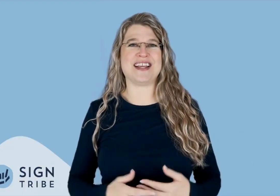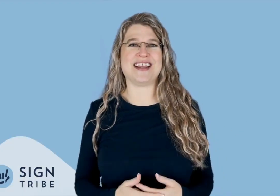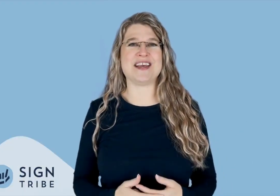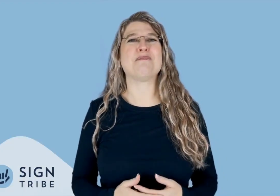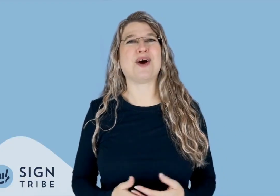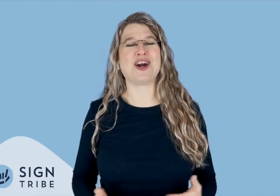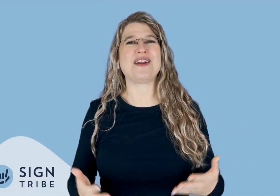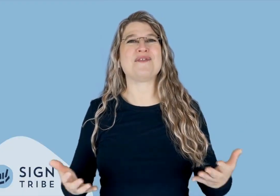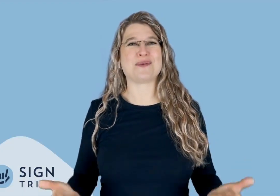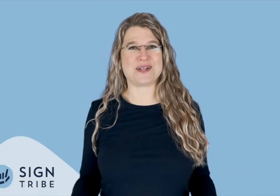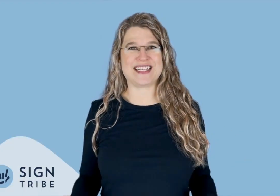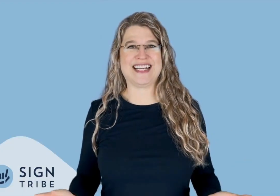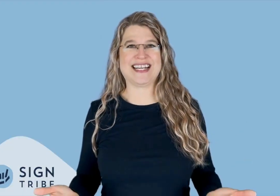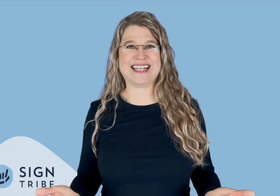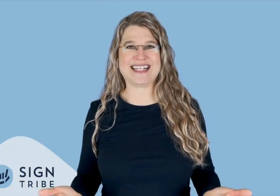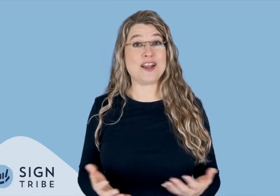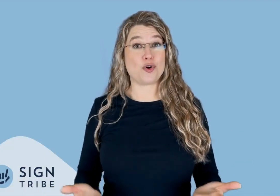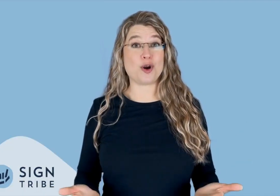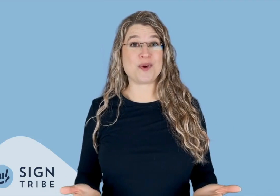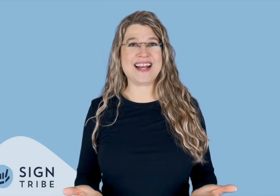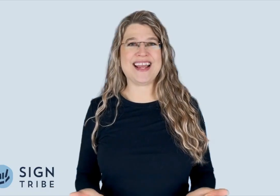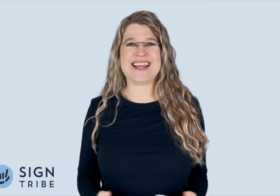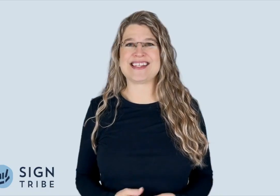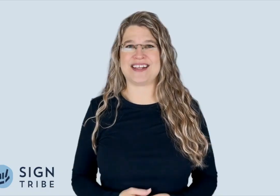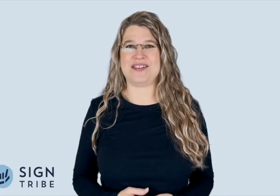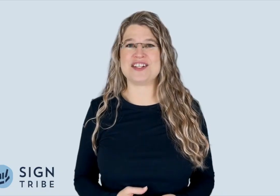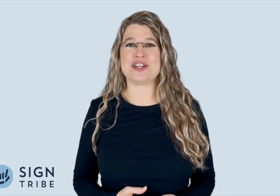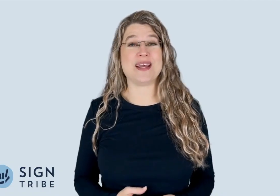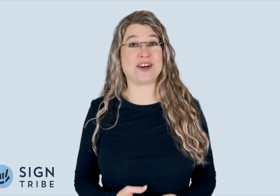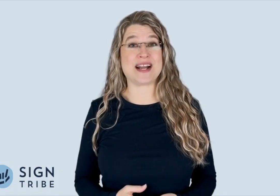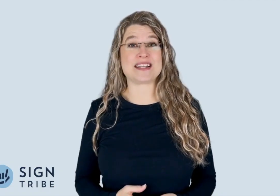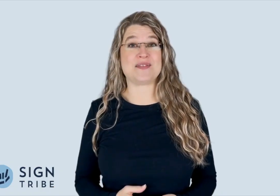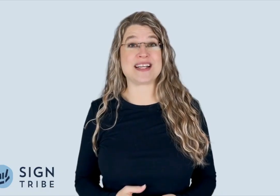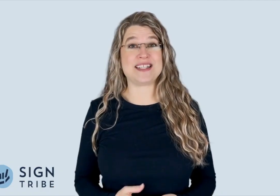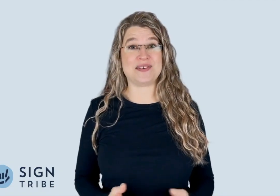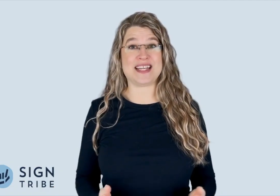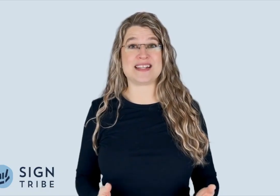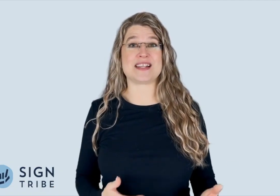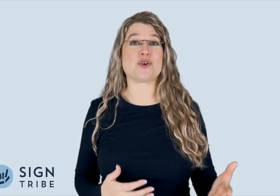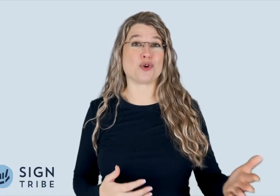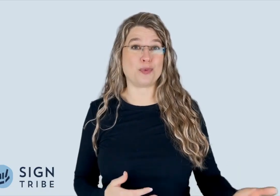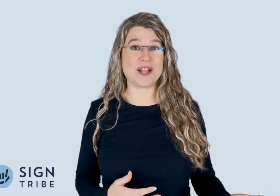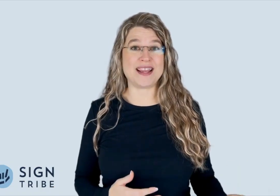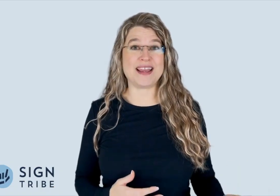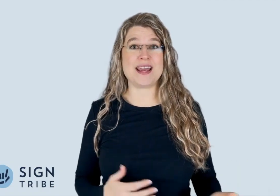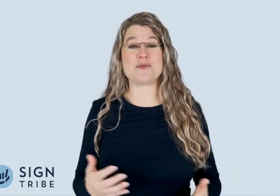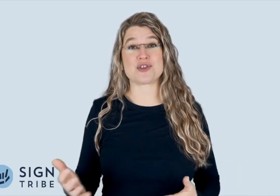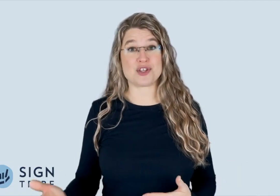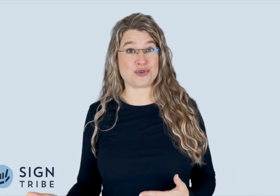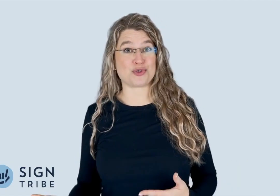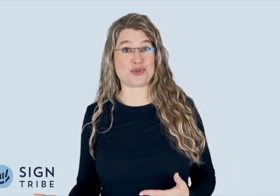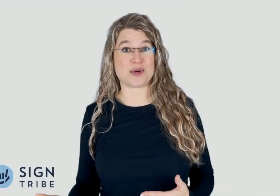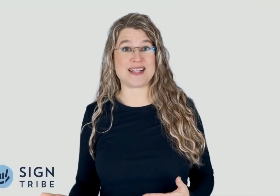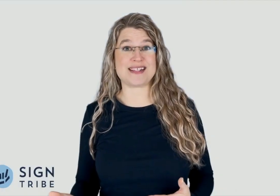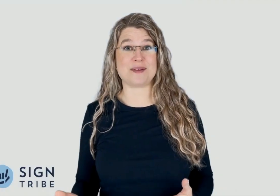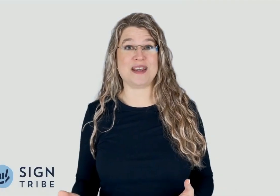and part of the routine. Incorporating ASL into interactive activities like role-playing games or social stories to make